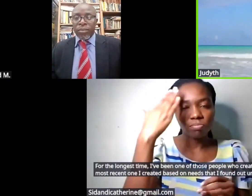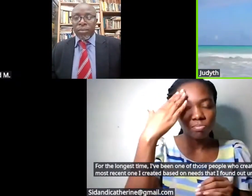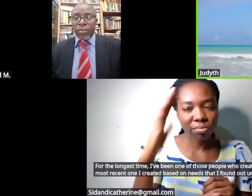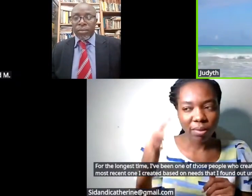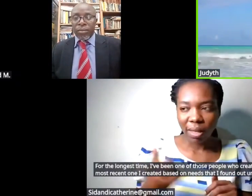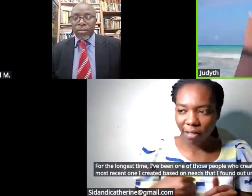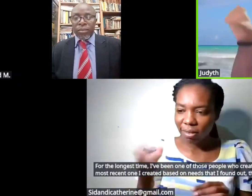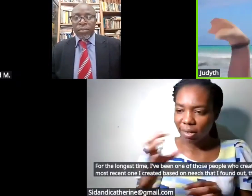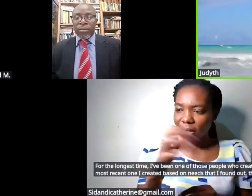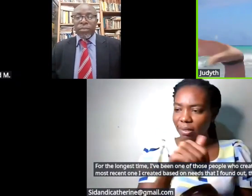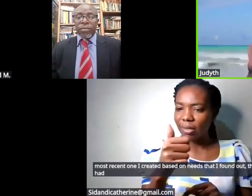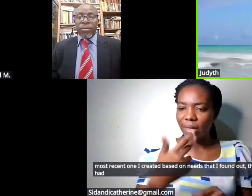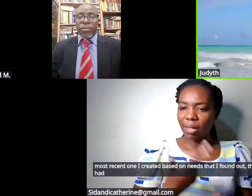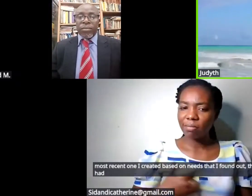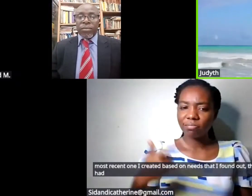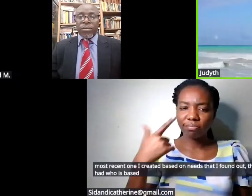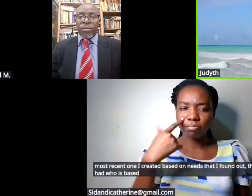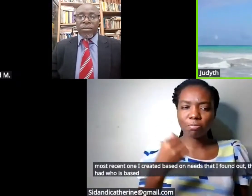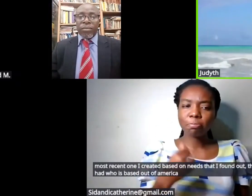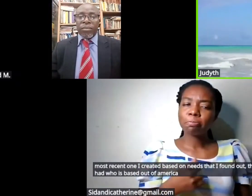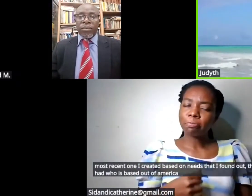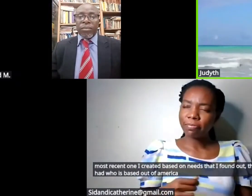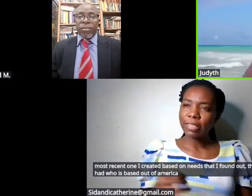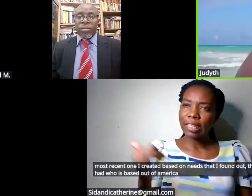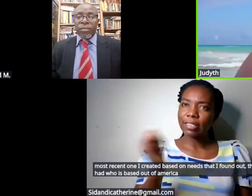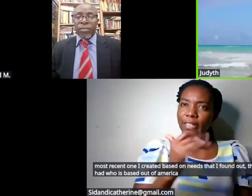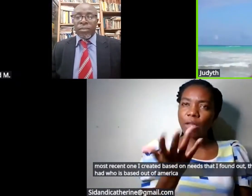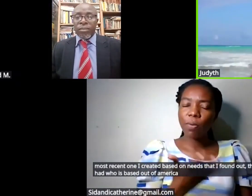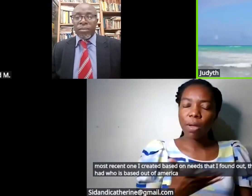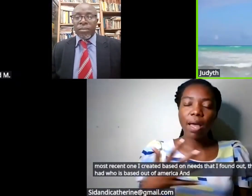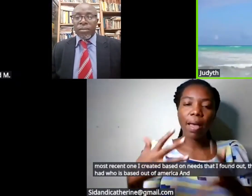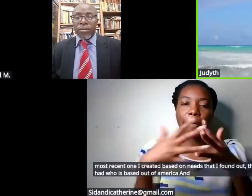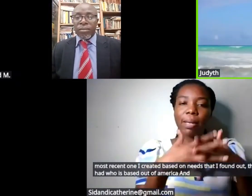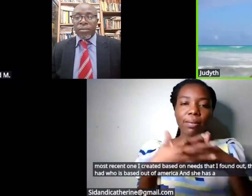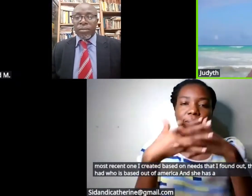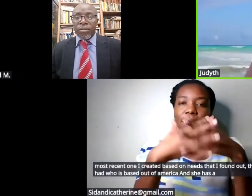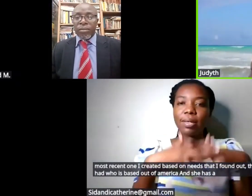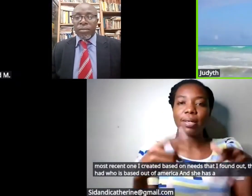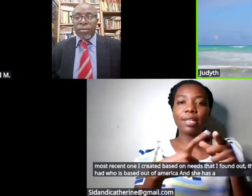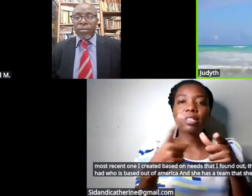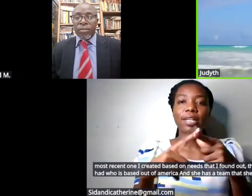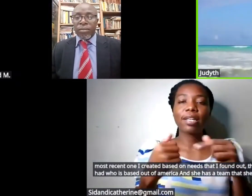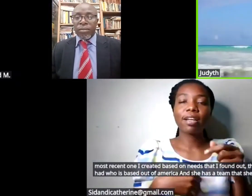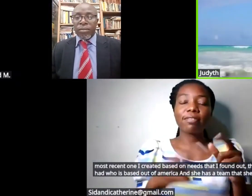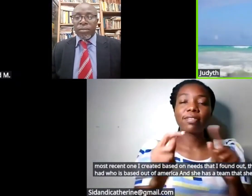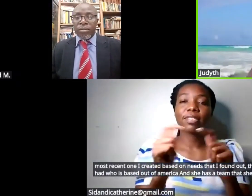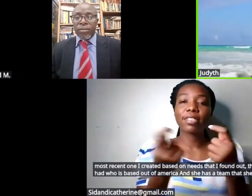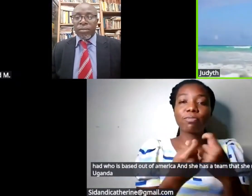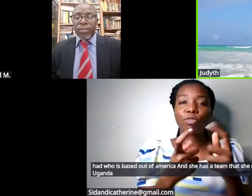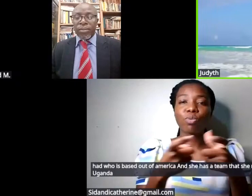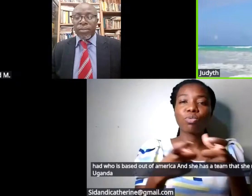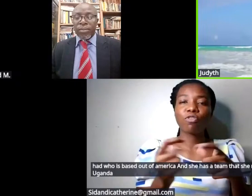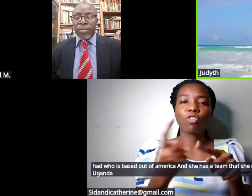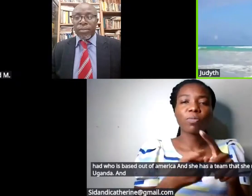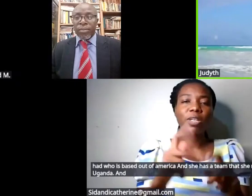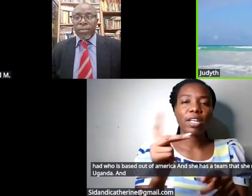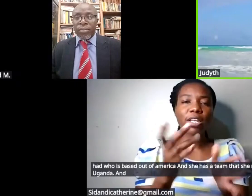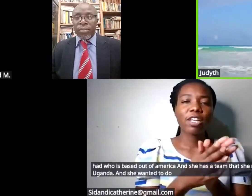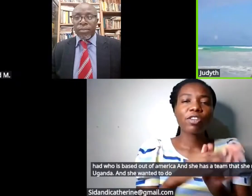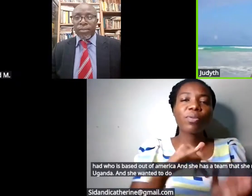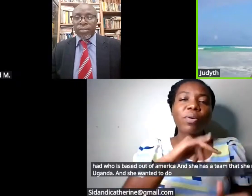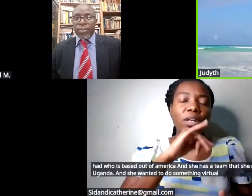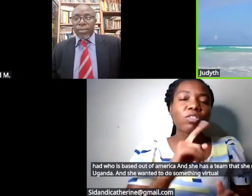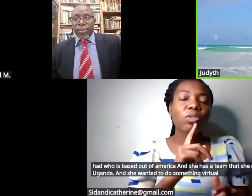had who is based out of America, and she has a team that she runs in Kenya and Uganda, and she wanted to do something